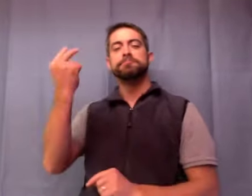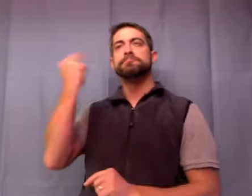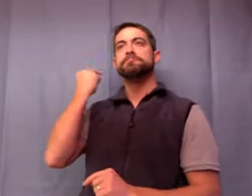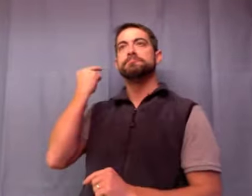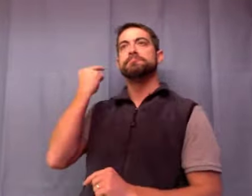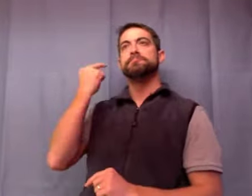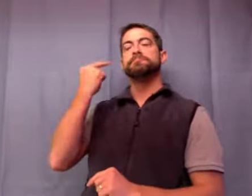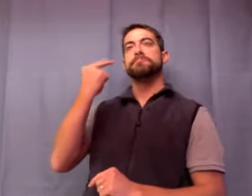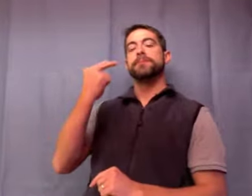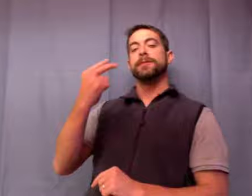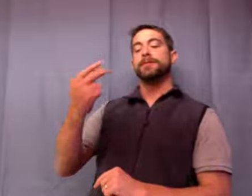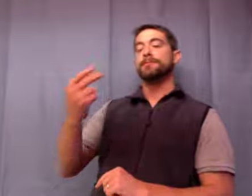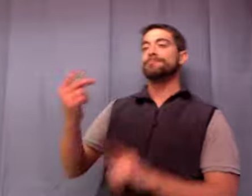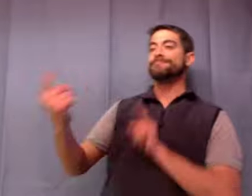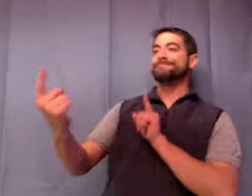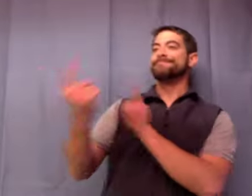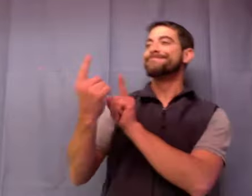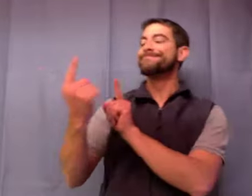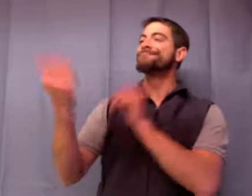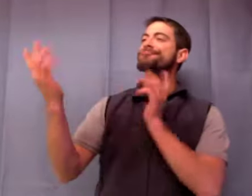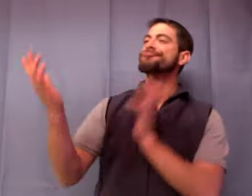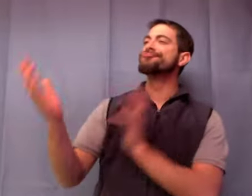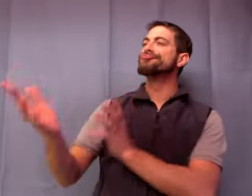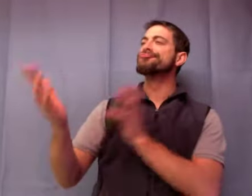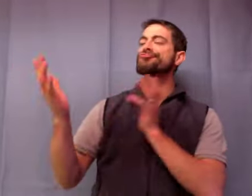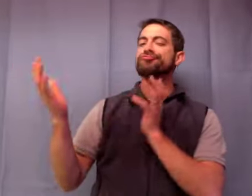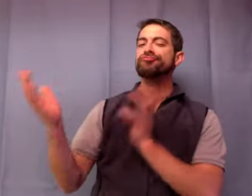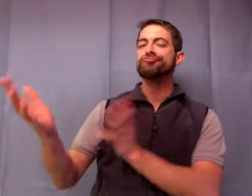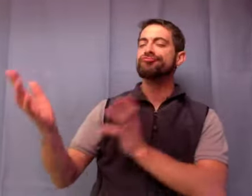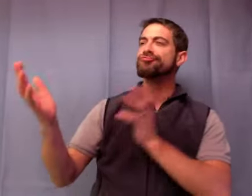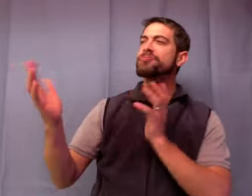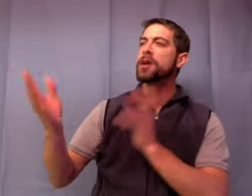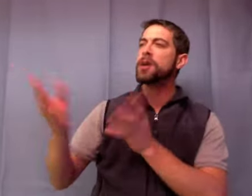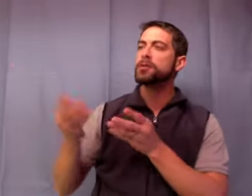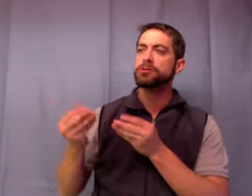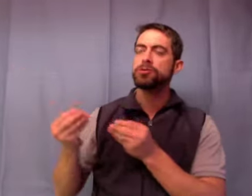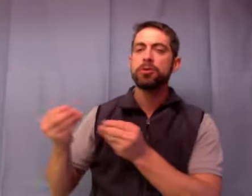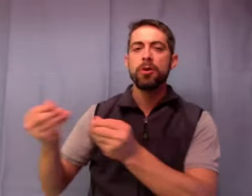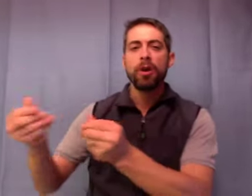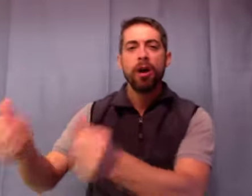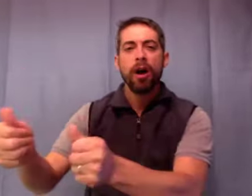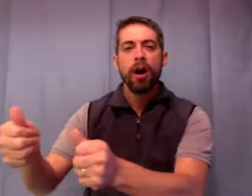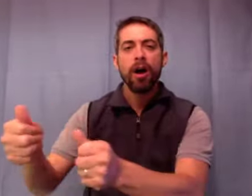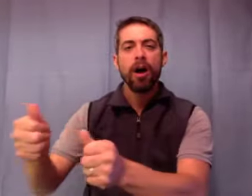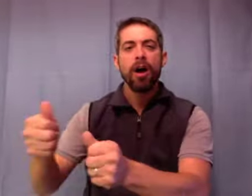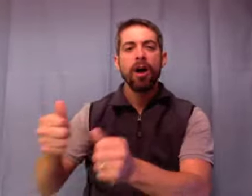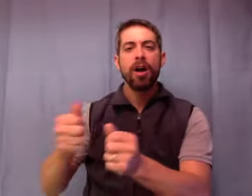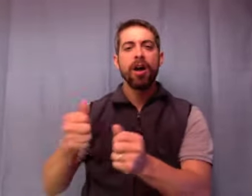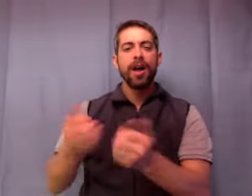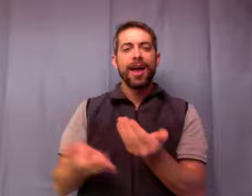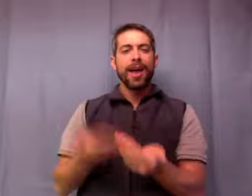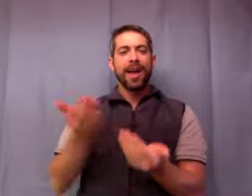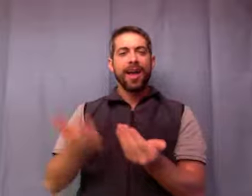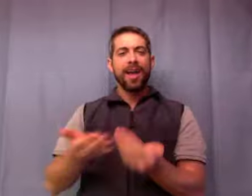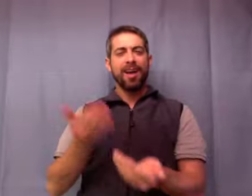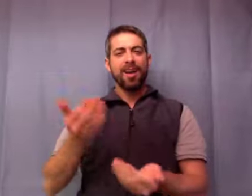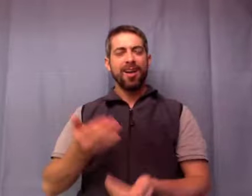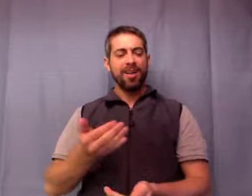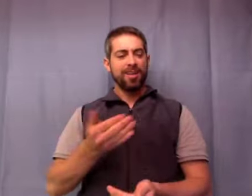get your points across with barely any effort. What made the difference?